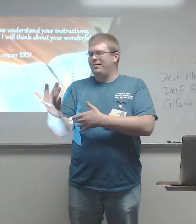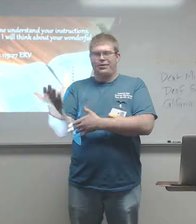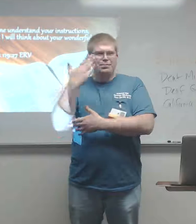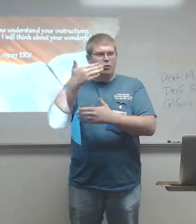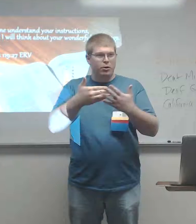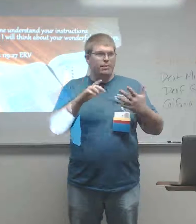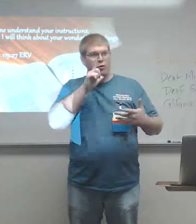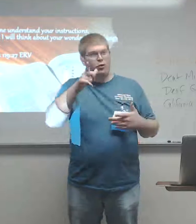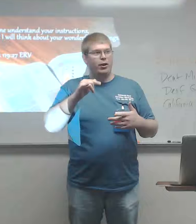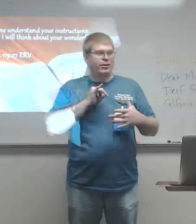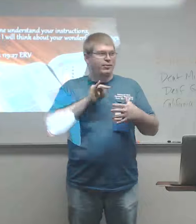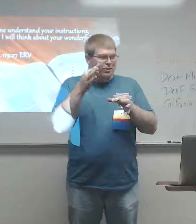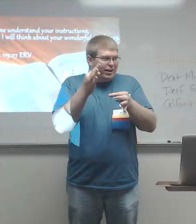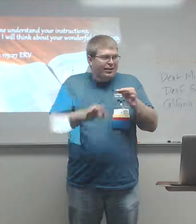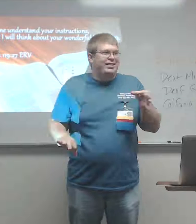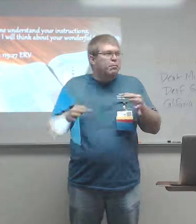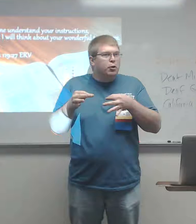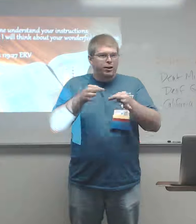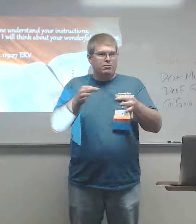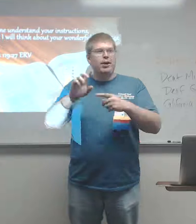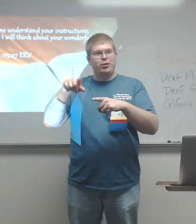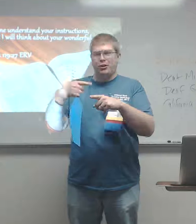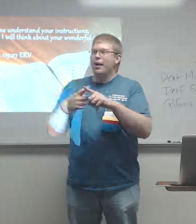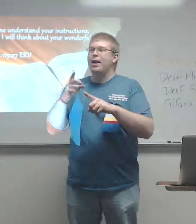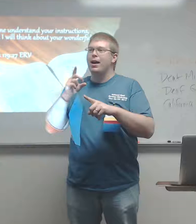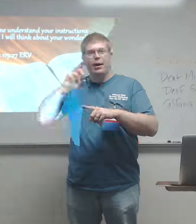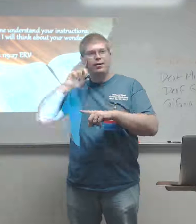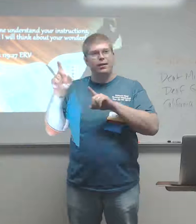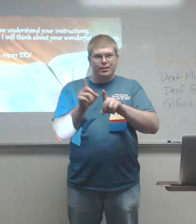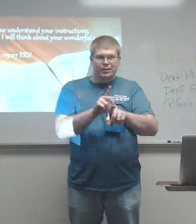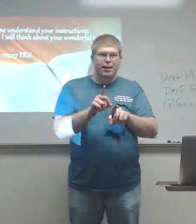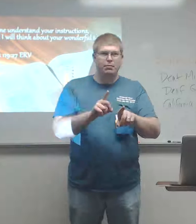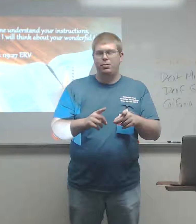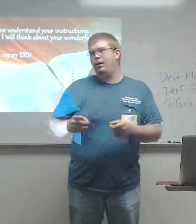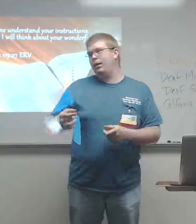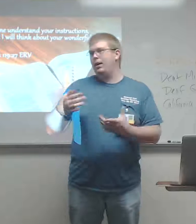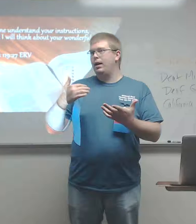this morning before lunch, I was just kind of simple explanation about Deaf Disciple.